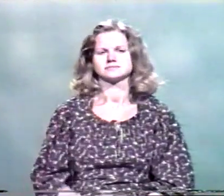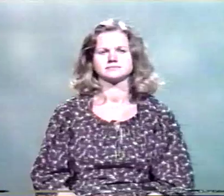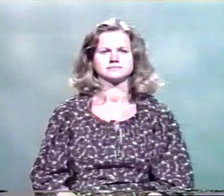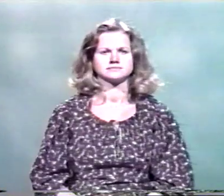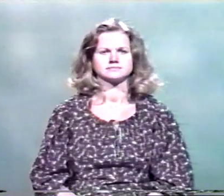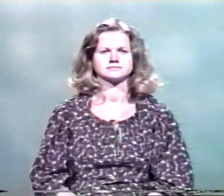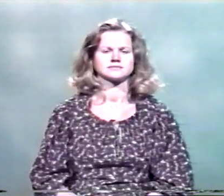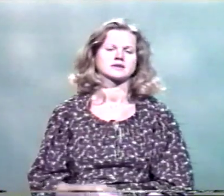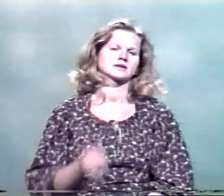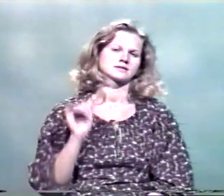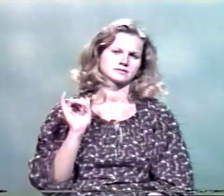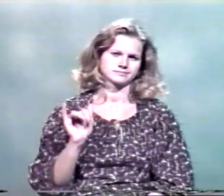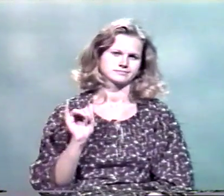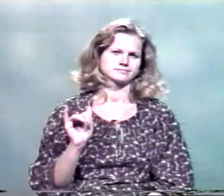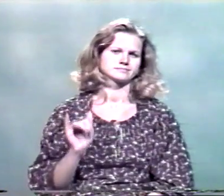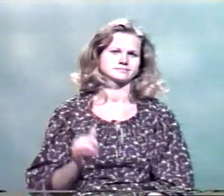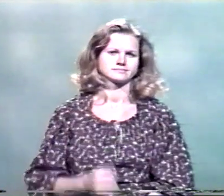I see.